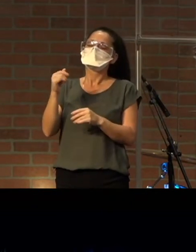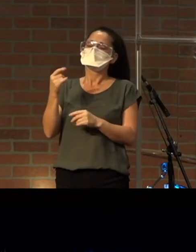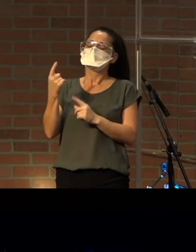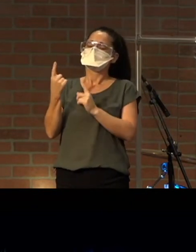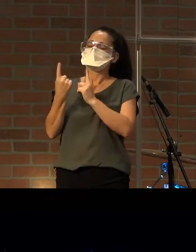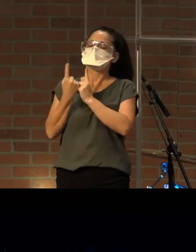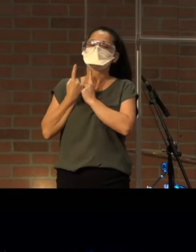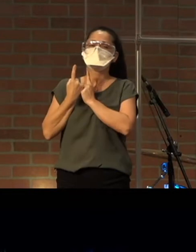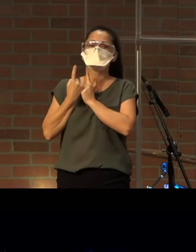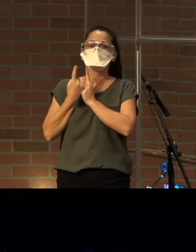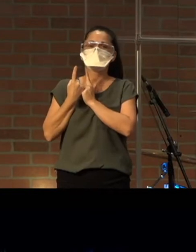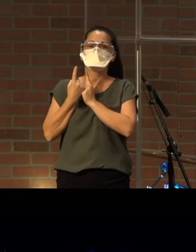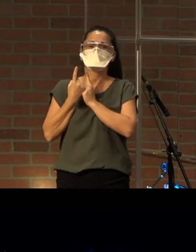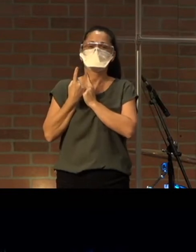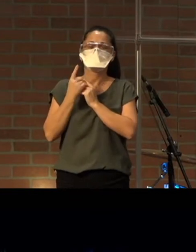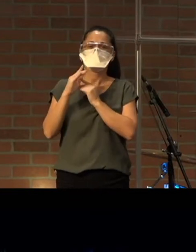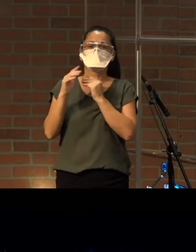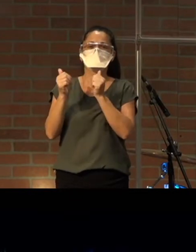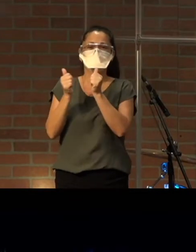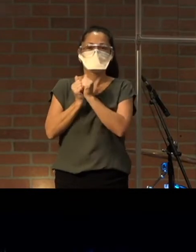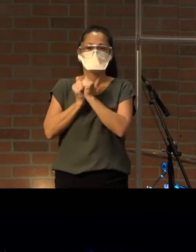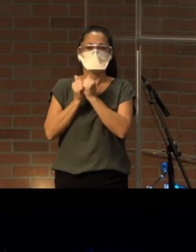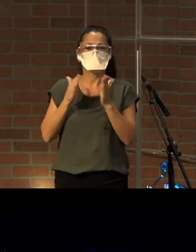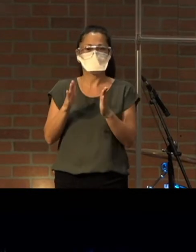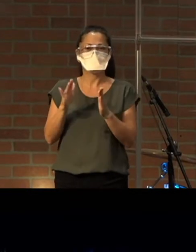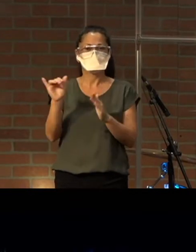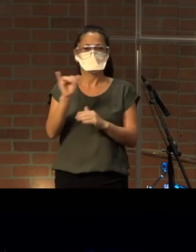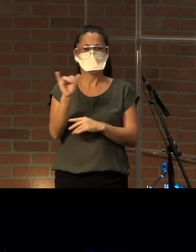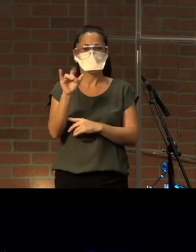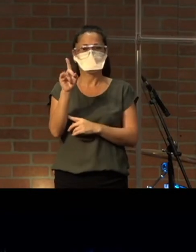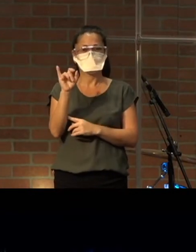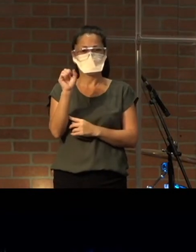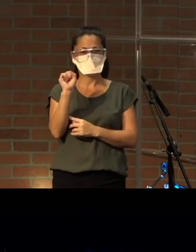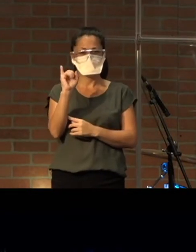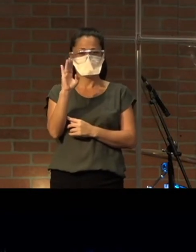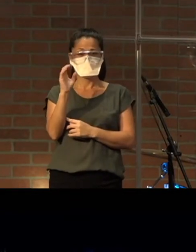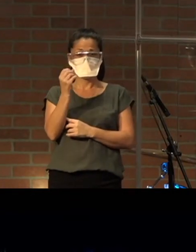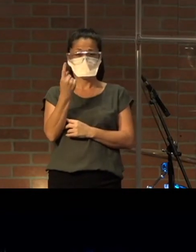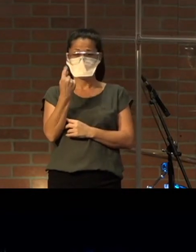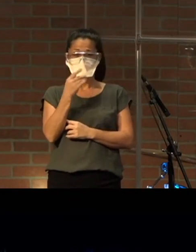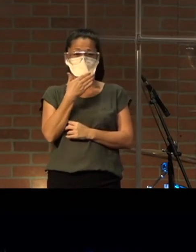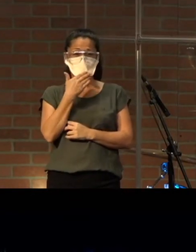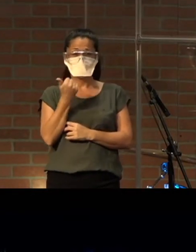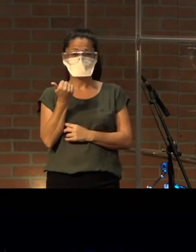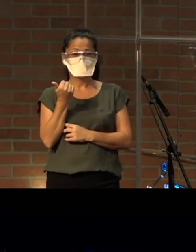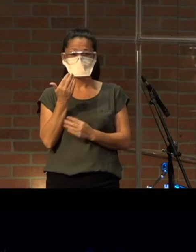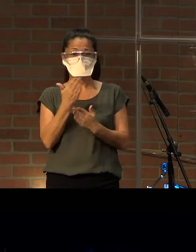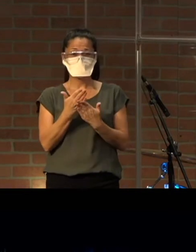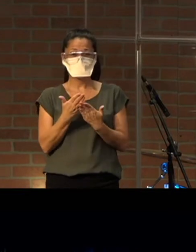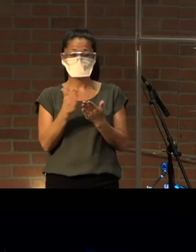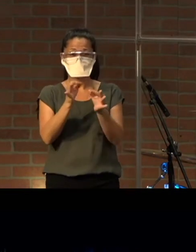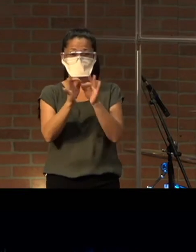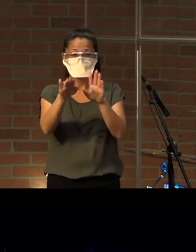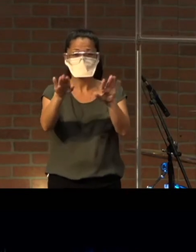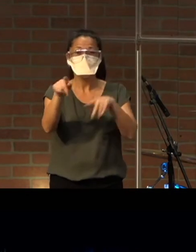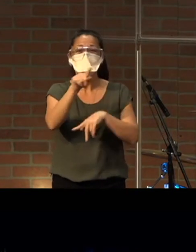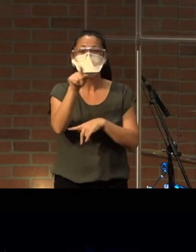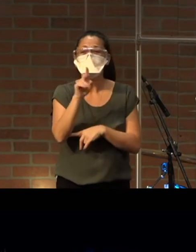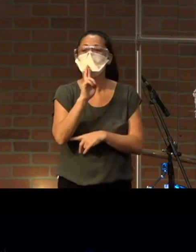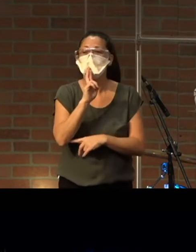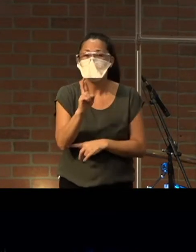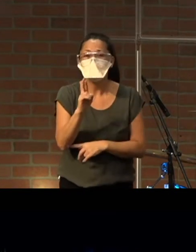were. And here's the best part. You are that known. You are known